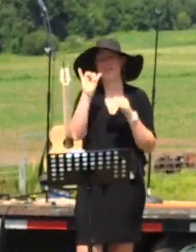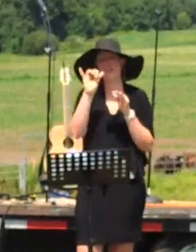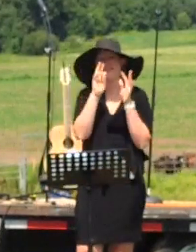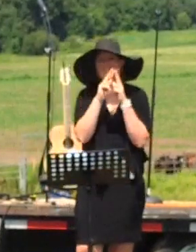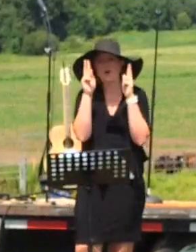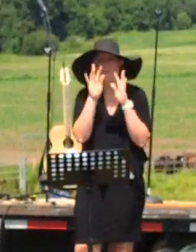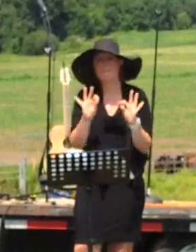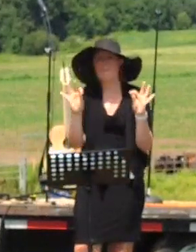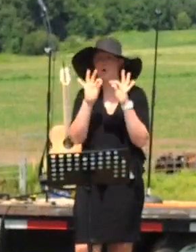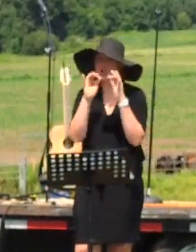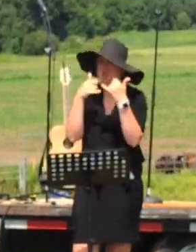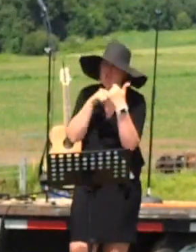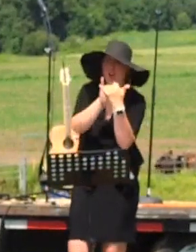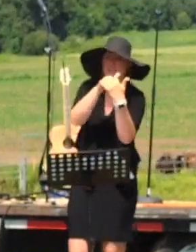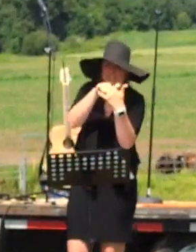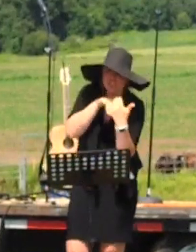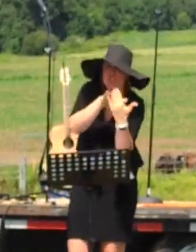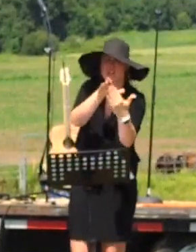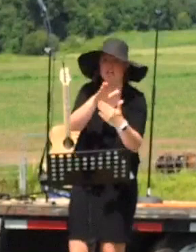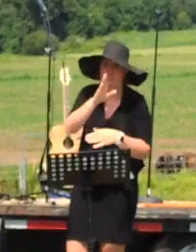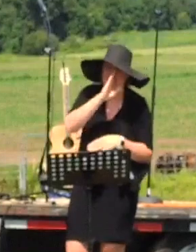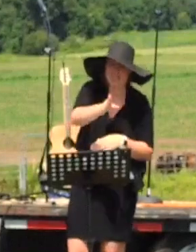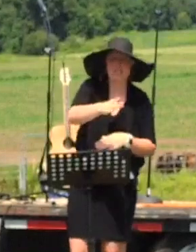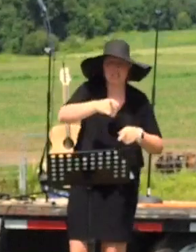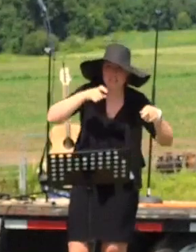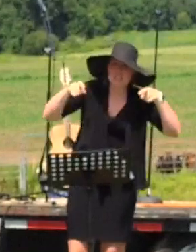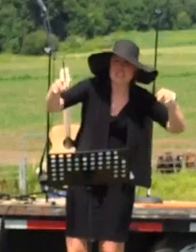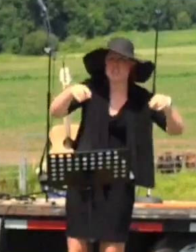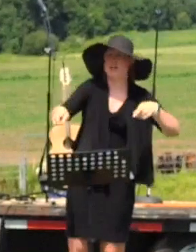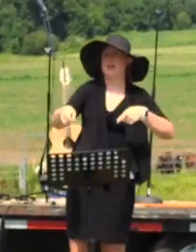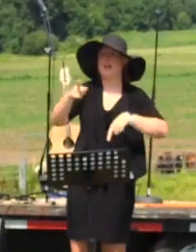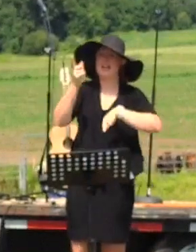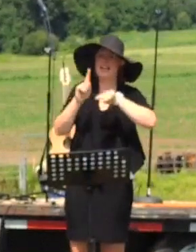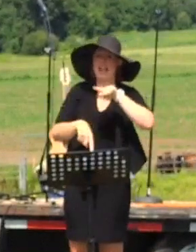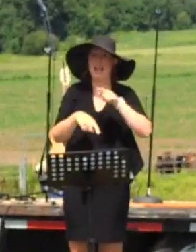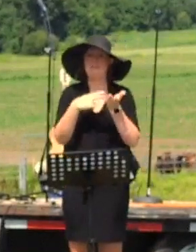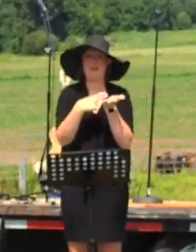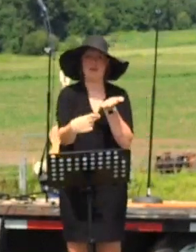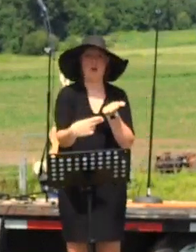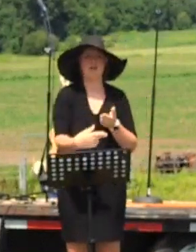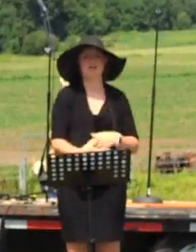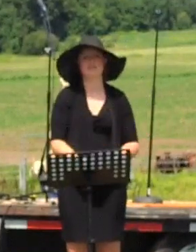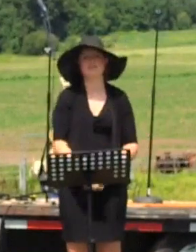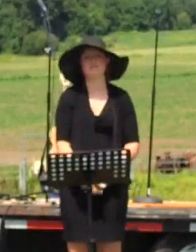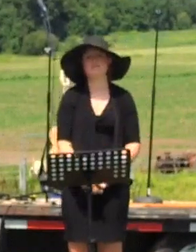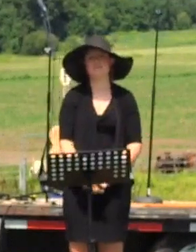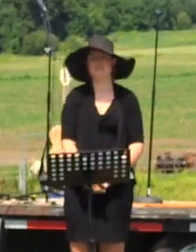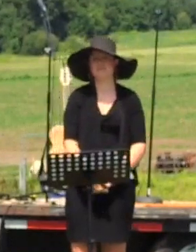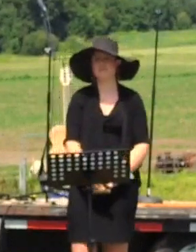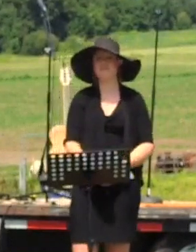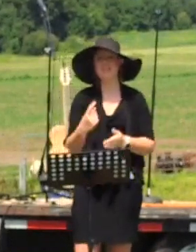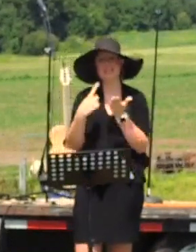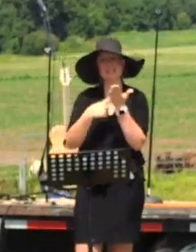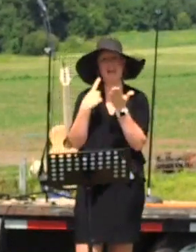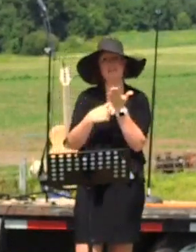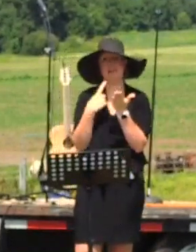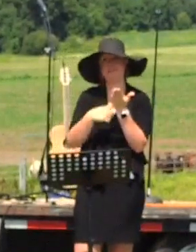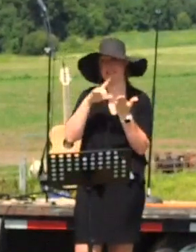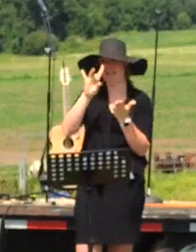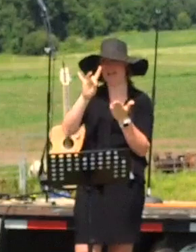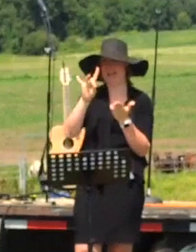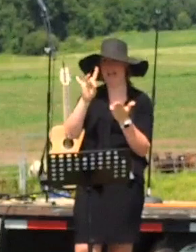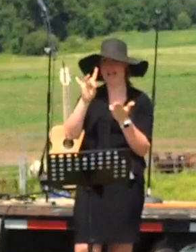beginning: confrontational, assertive, domineering, having trouble being real. In fact, they might be seen as